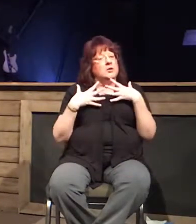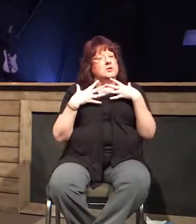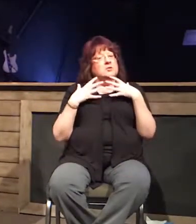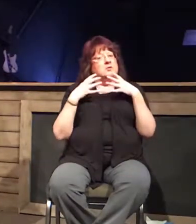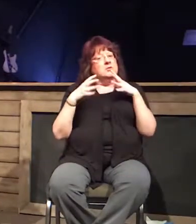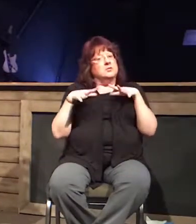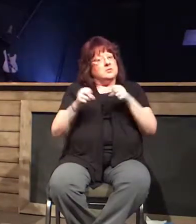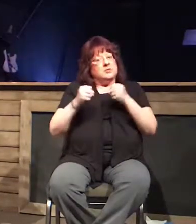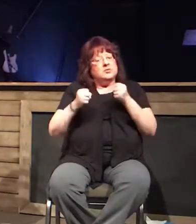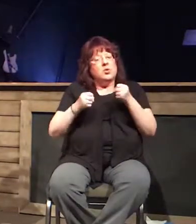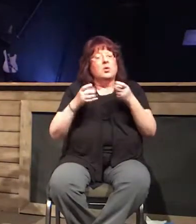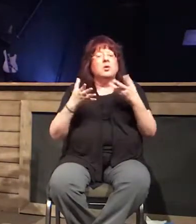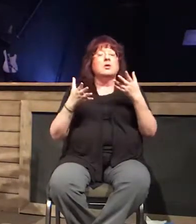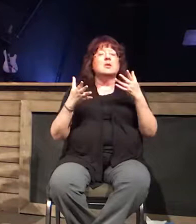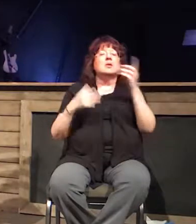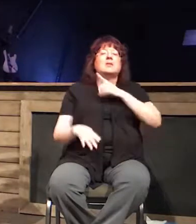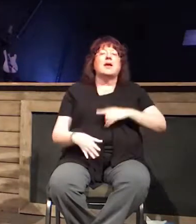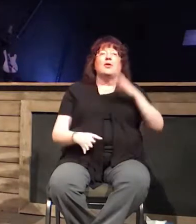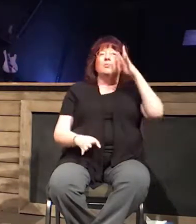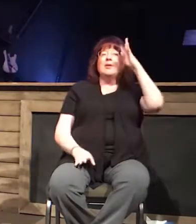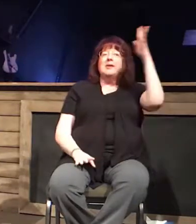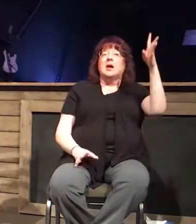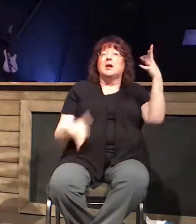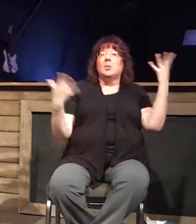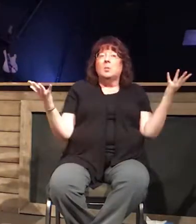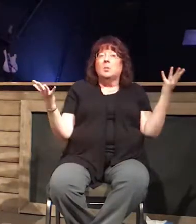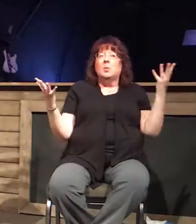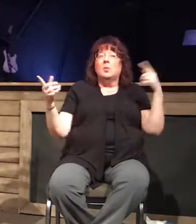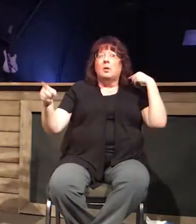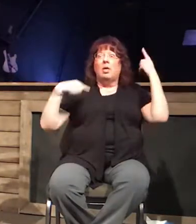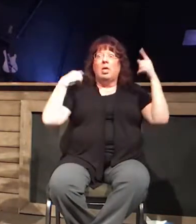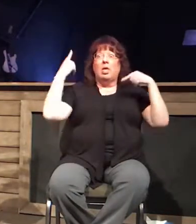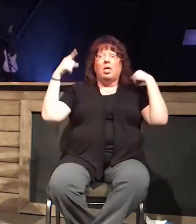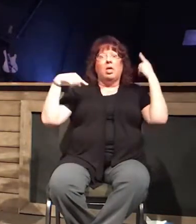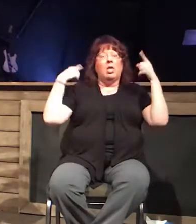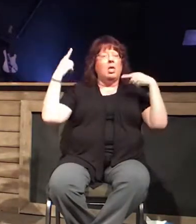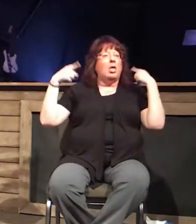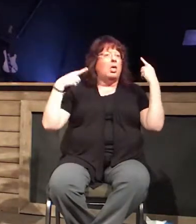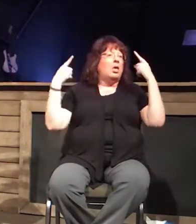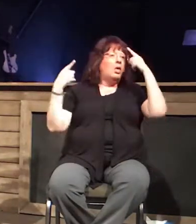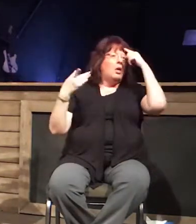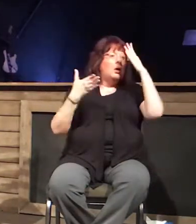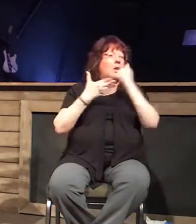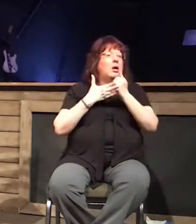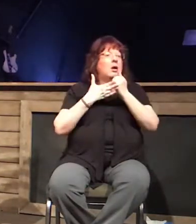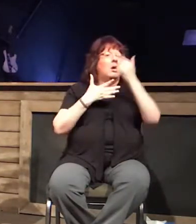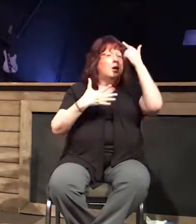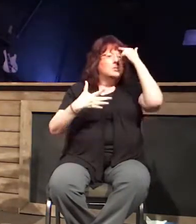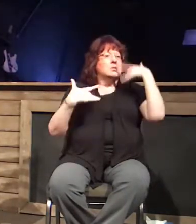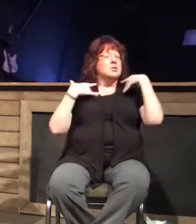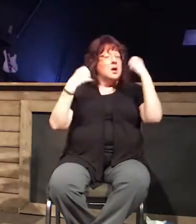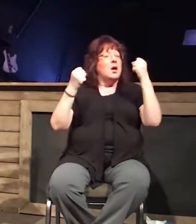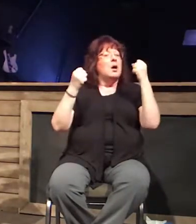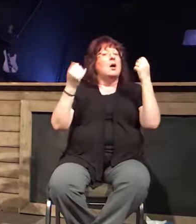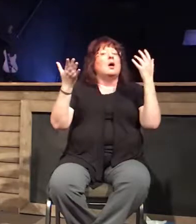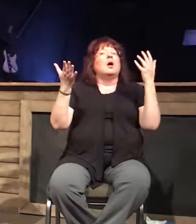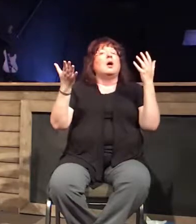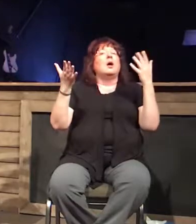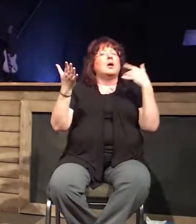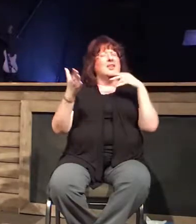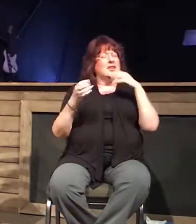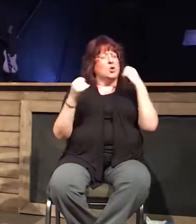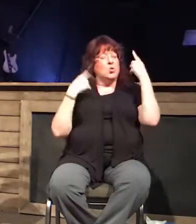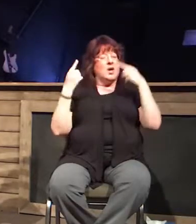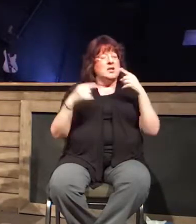him. He was so afraid that David pretended to be insane, to be mentally ill. So insane, if you read the